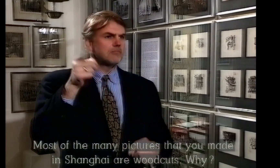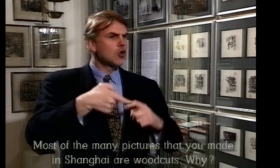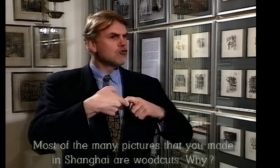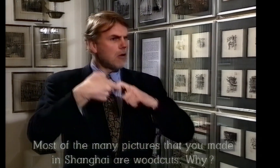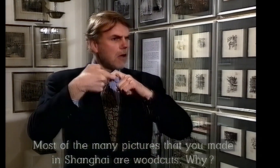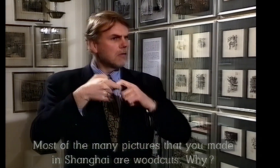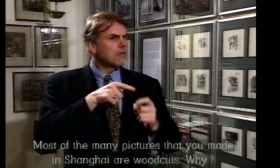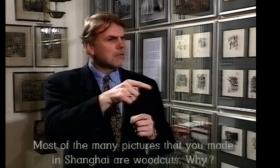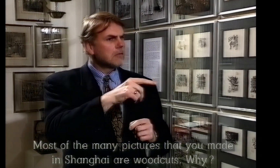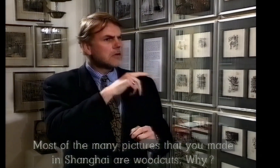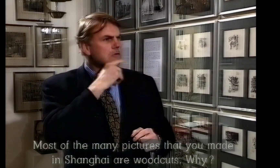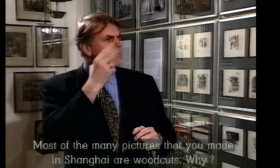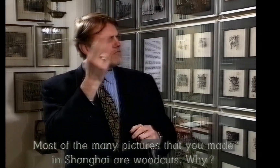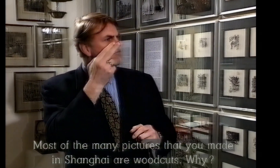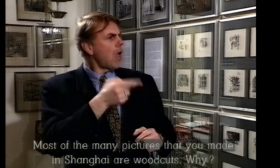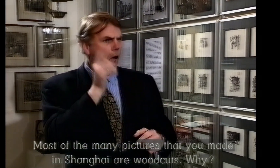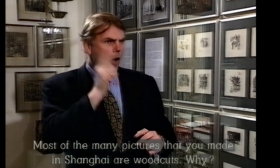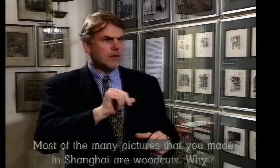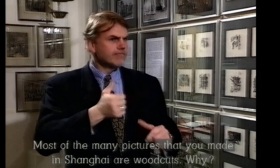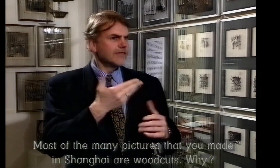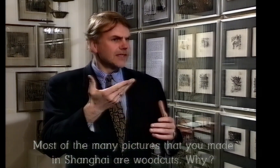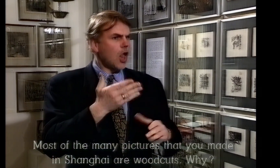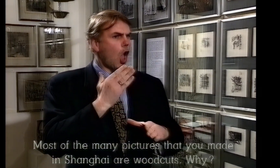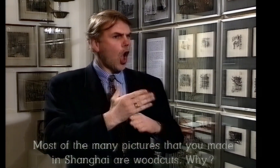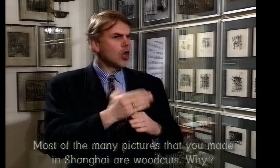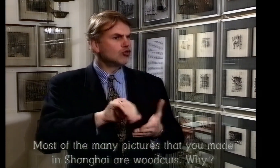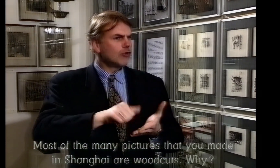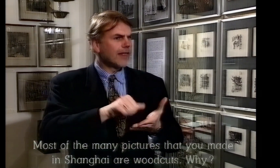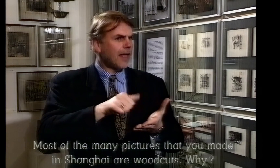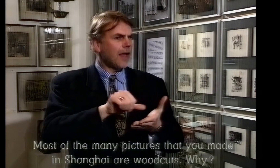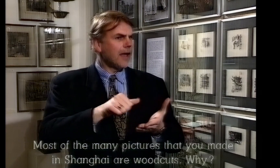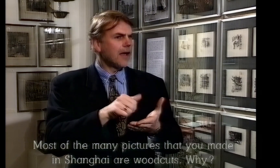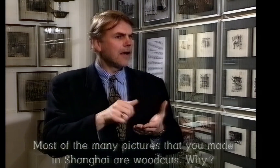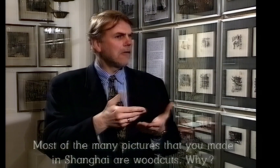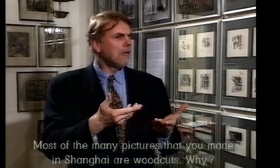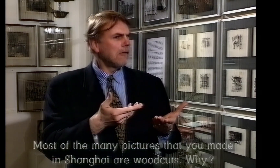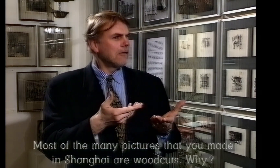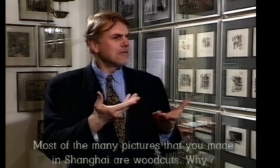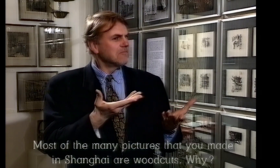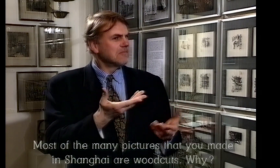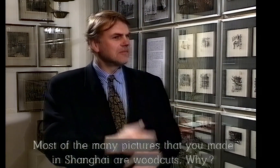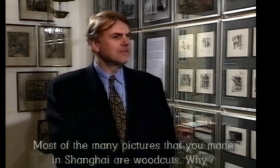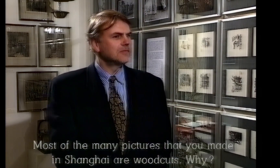Just wondering, most of the many pictures that you made in Shanghai are woodcuts. Why woodcuts?